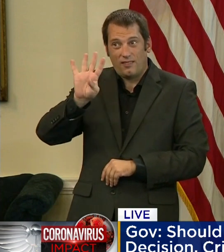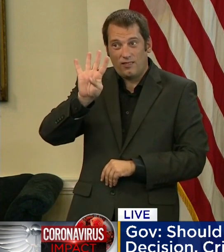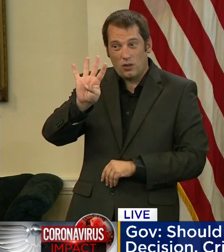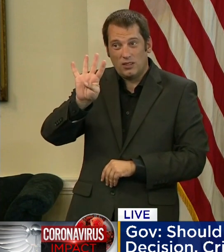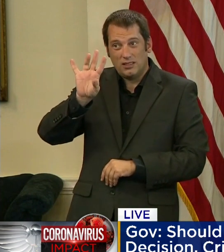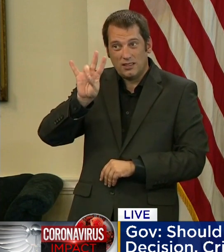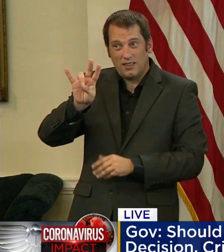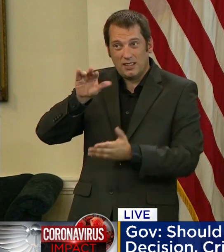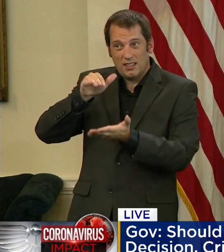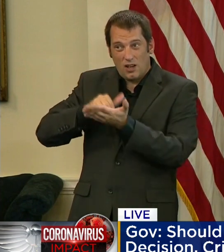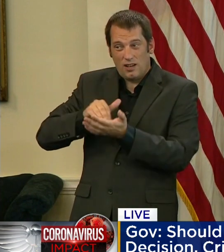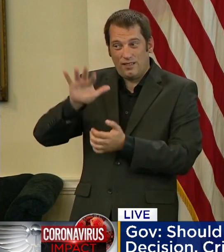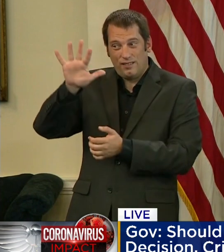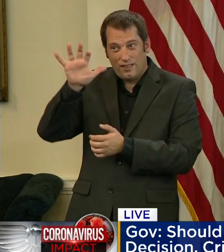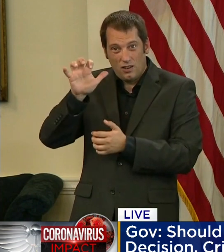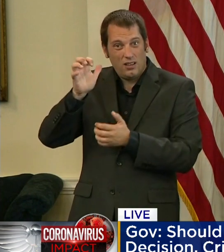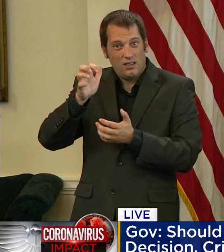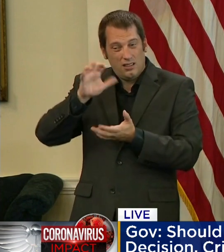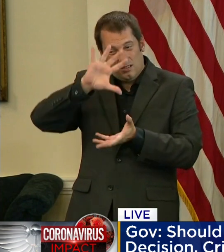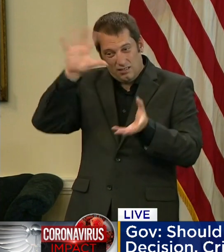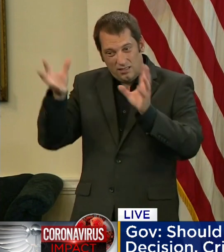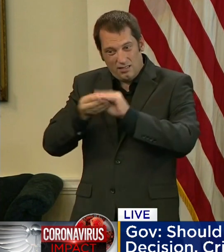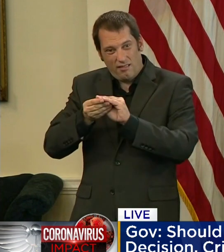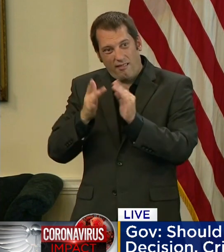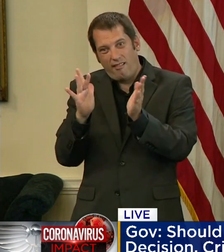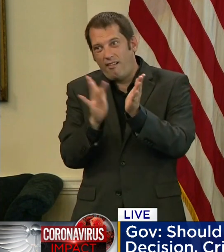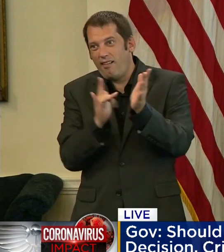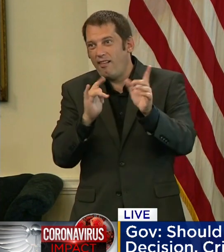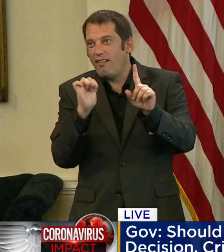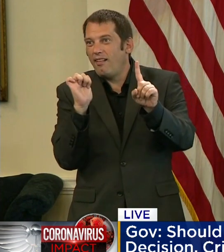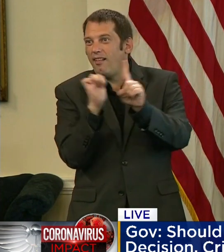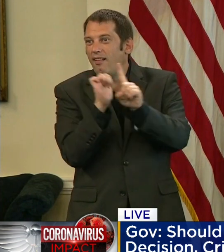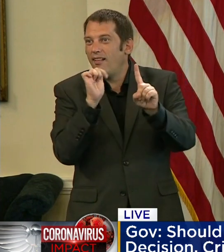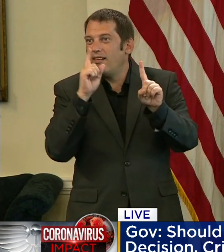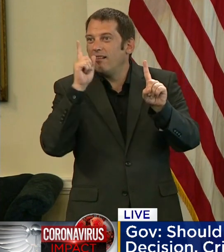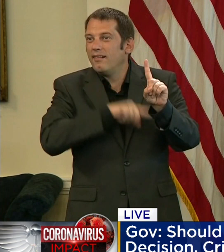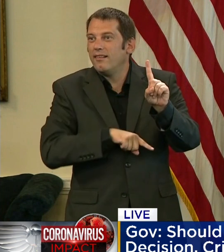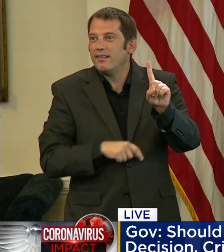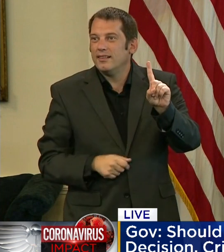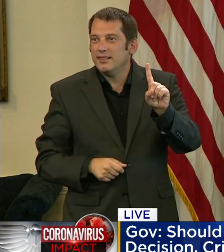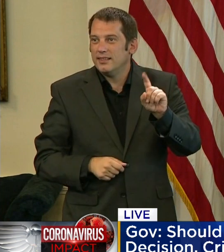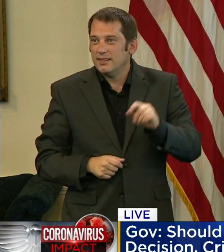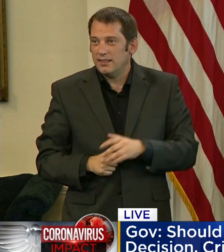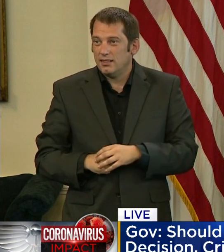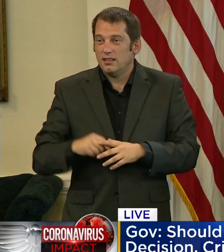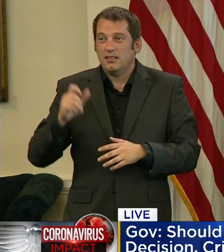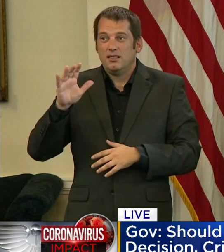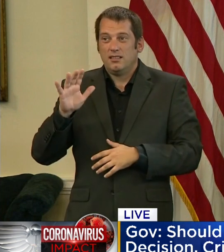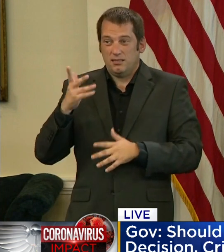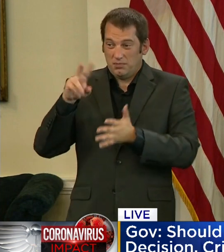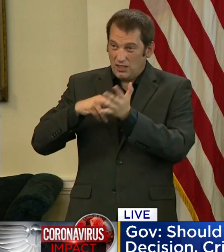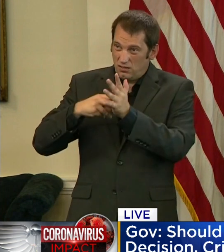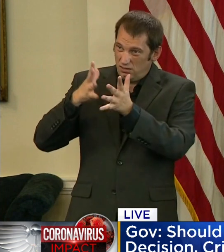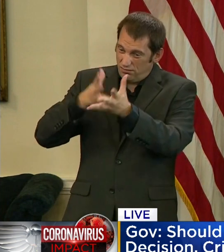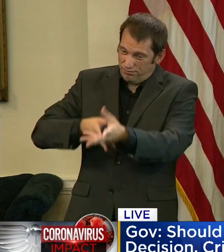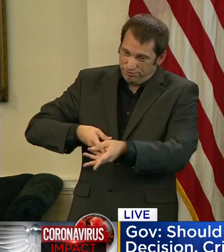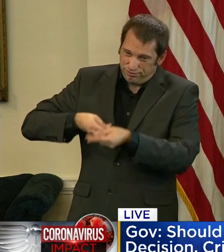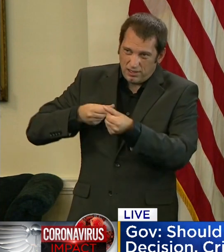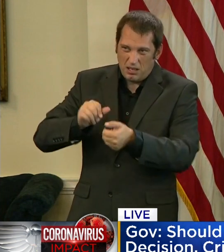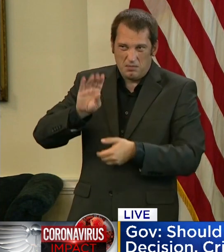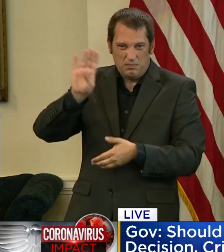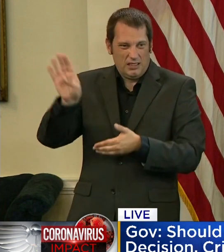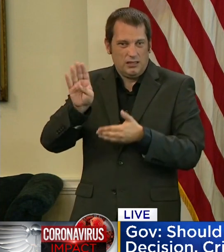fraudulent identities in Maryland and 12 other states. It's billions of dollars. It's a large, sophisticated